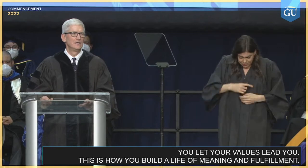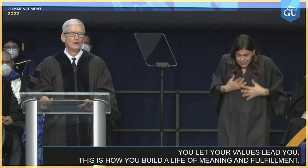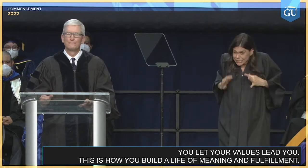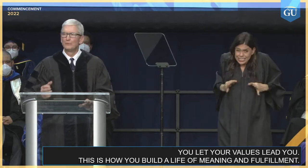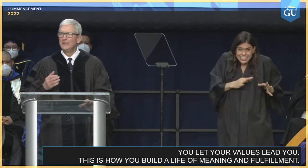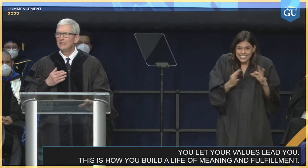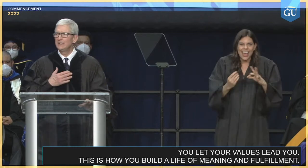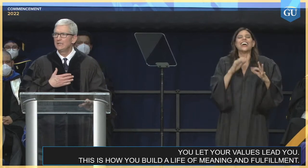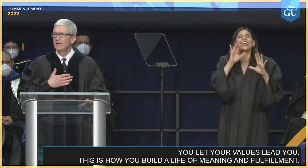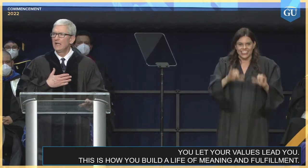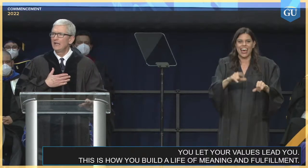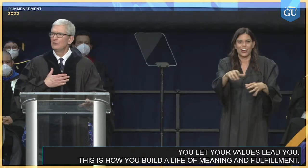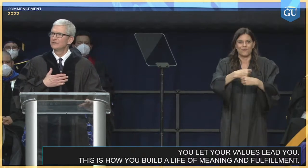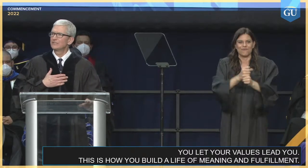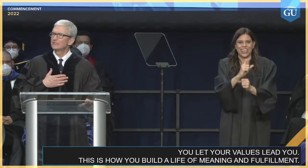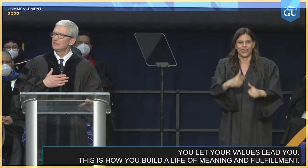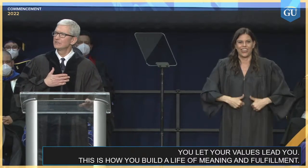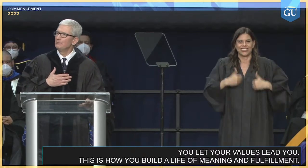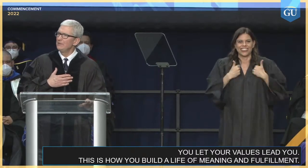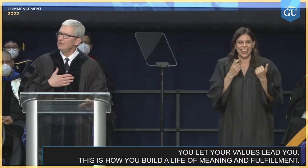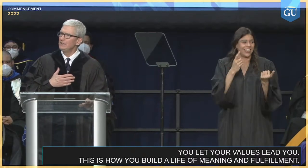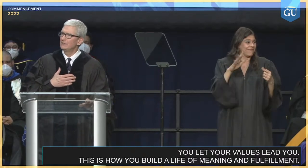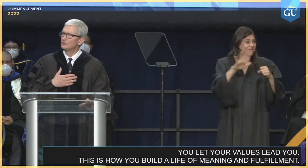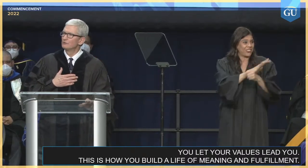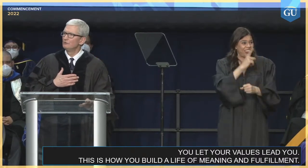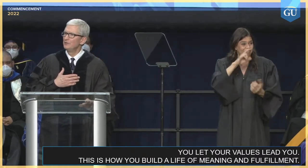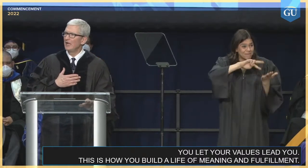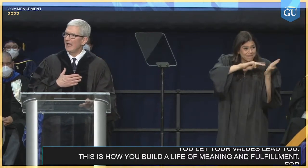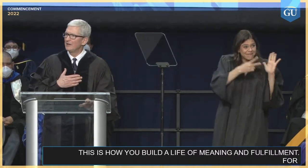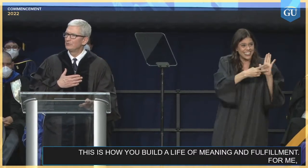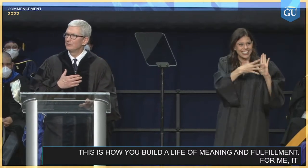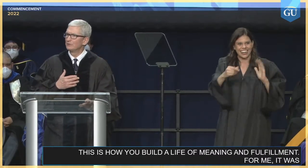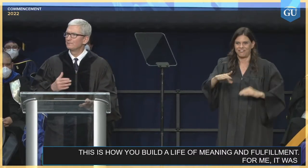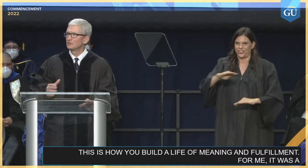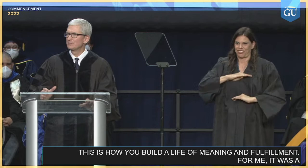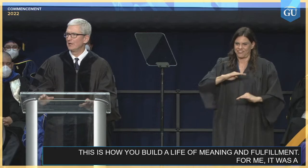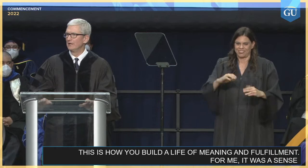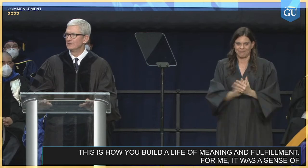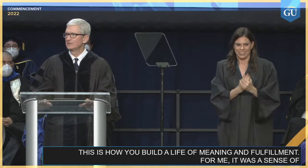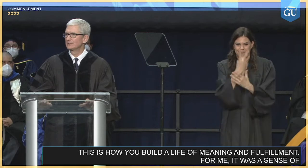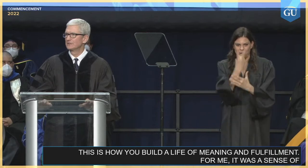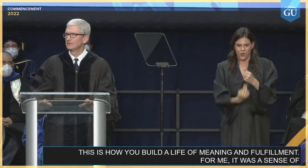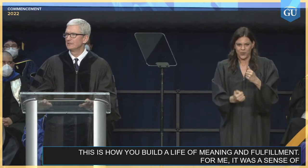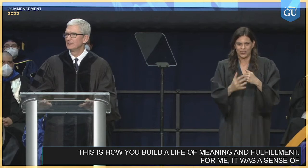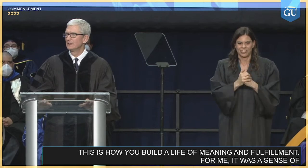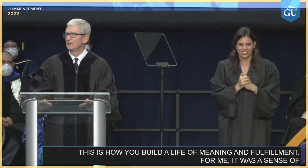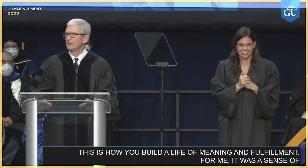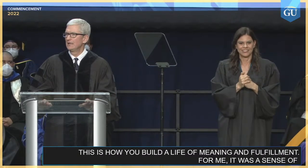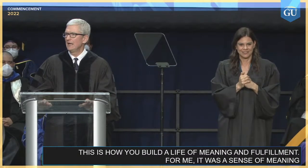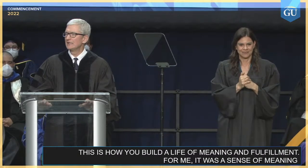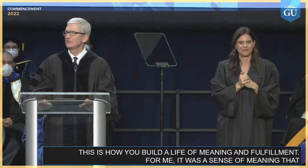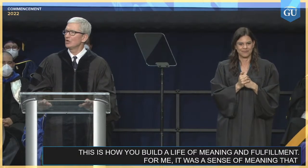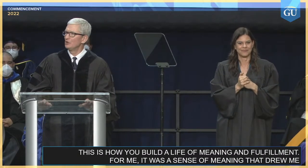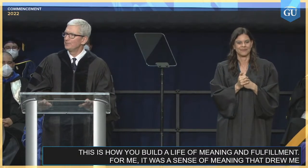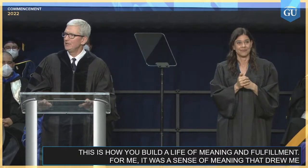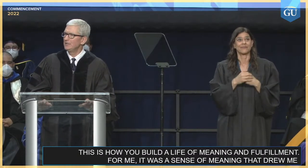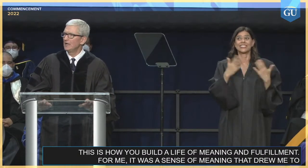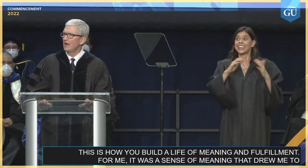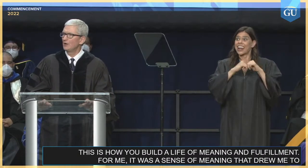For me, it was a sense of meaning that drew me to Apple in the first place. As a company, our